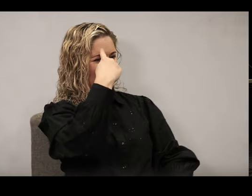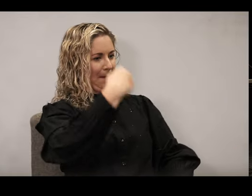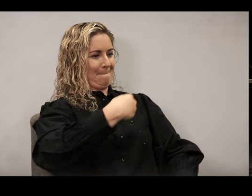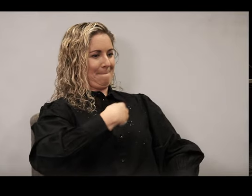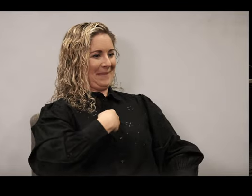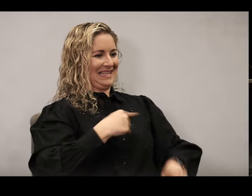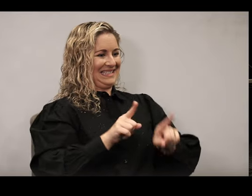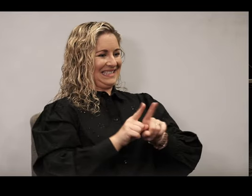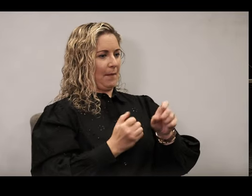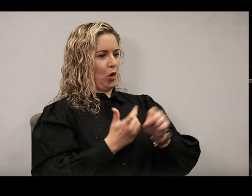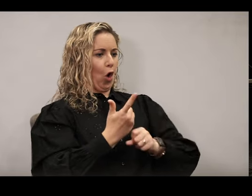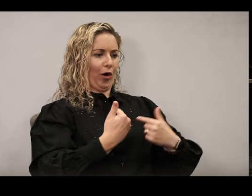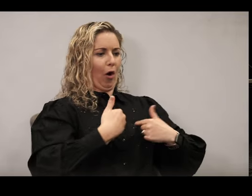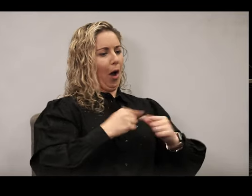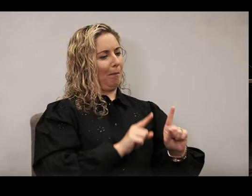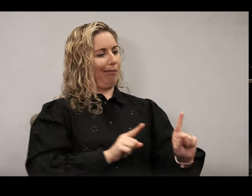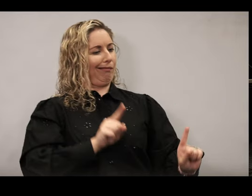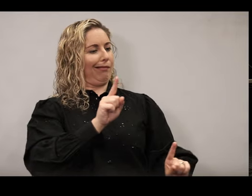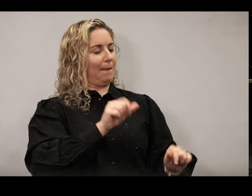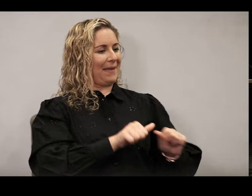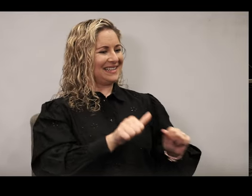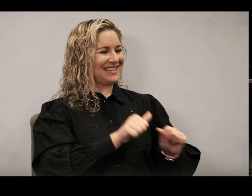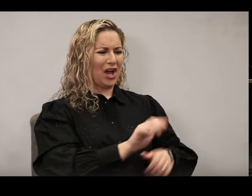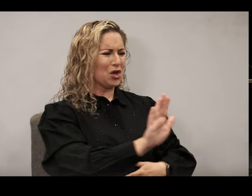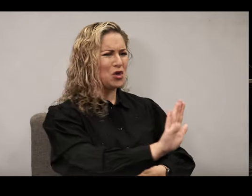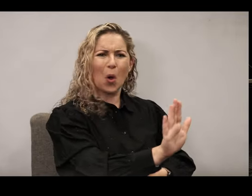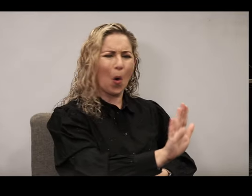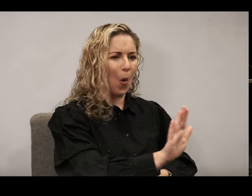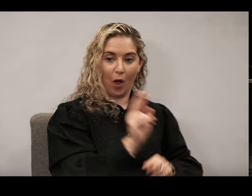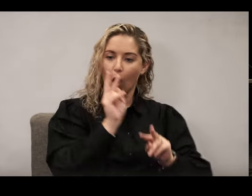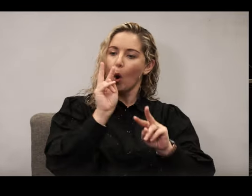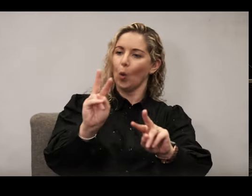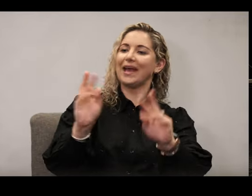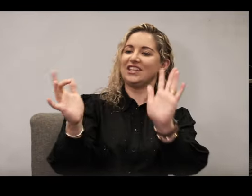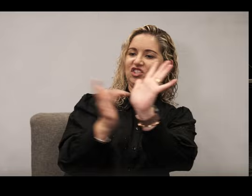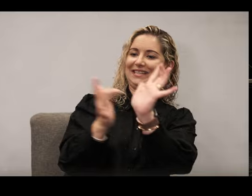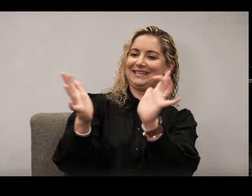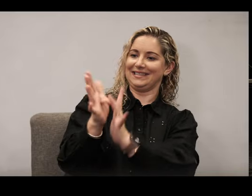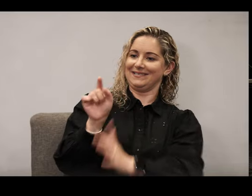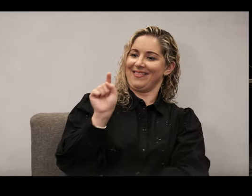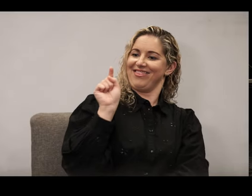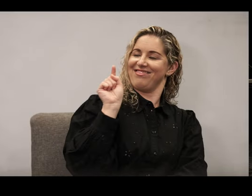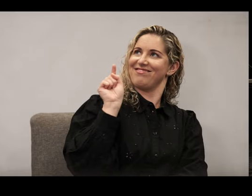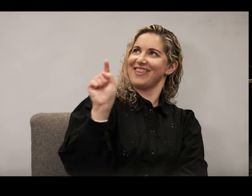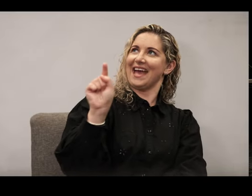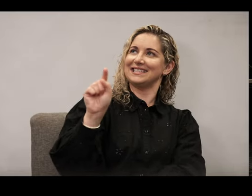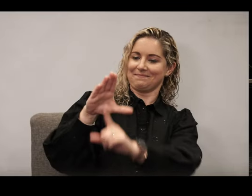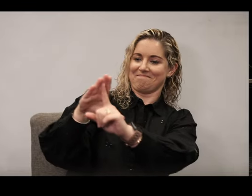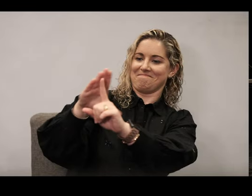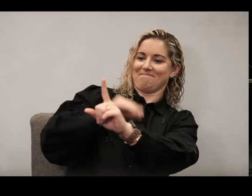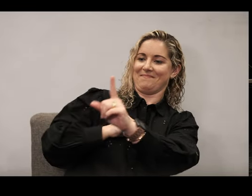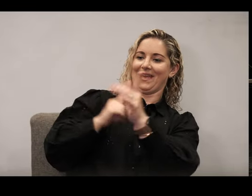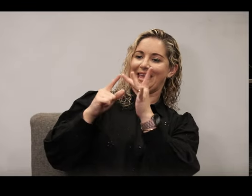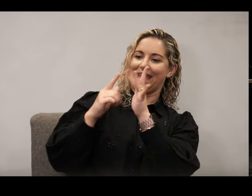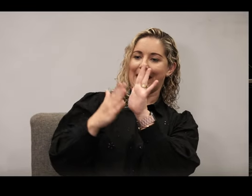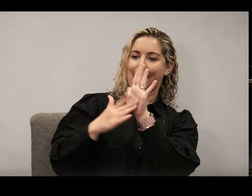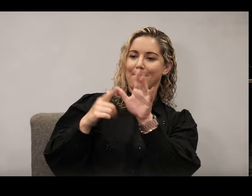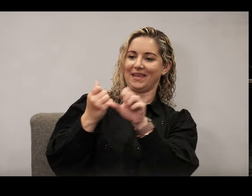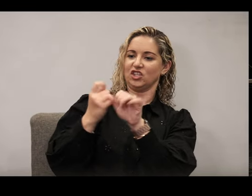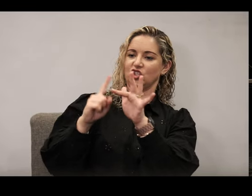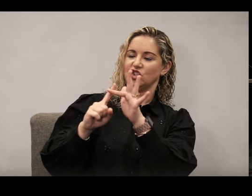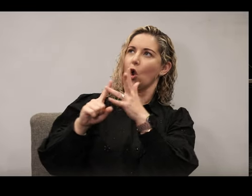in Christ the perfect image bearer displaying the glory of God's loving goodness towards his Father loving